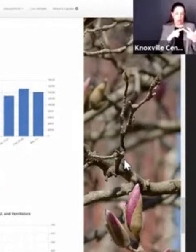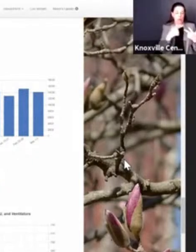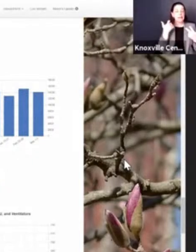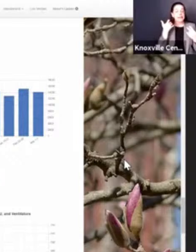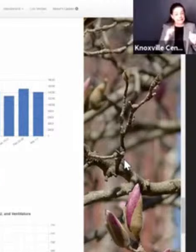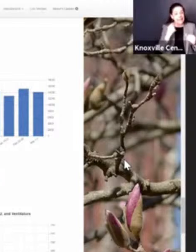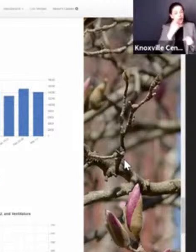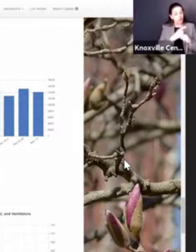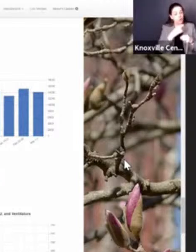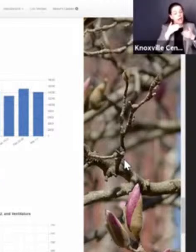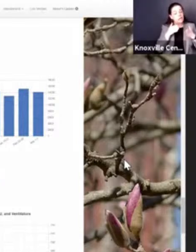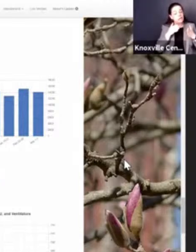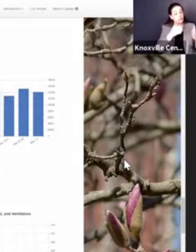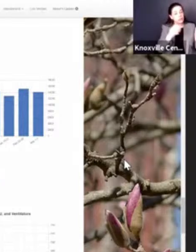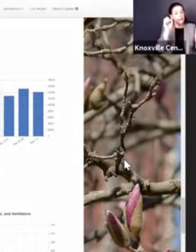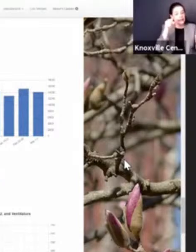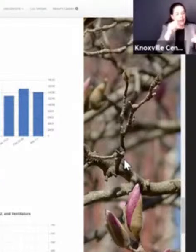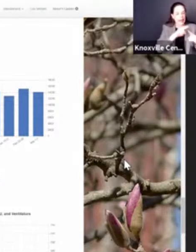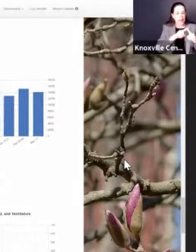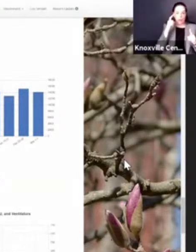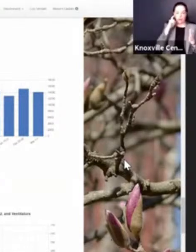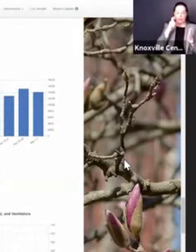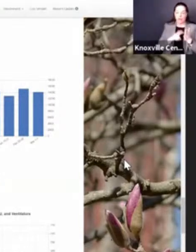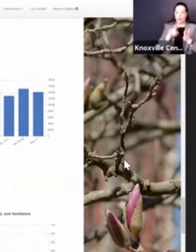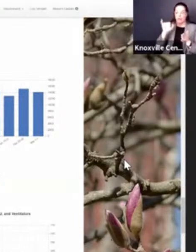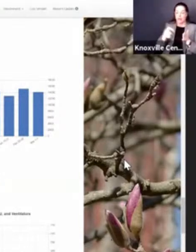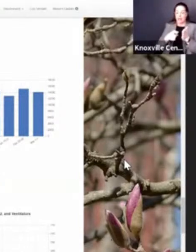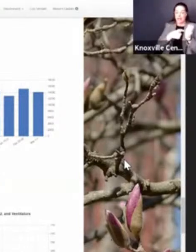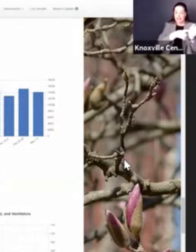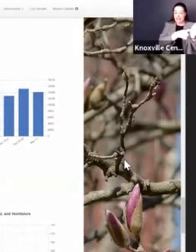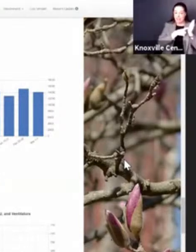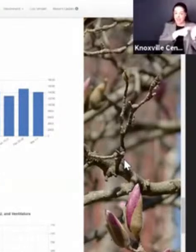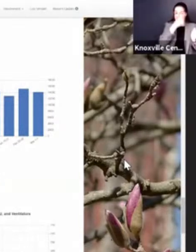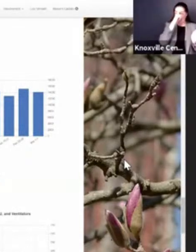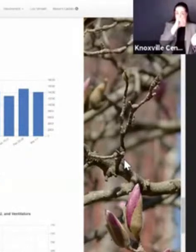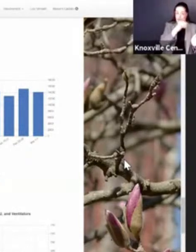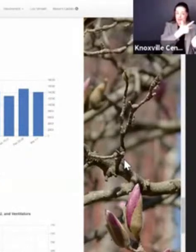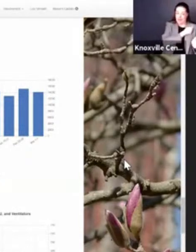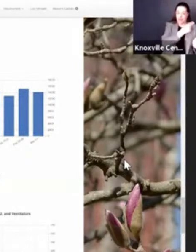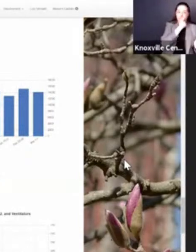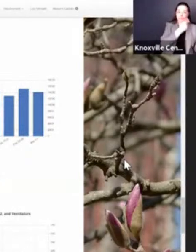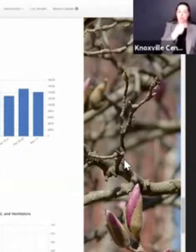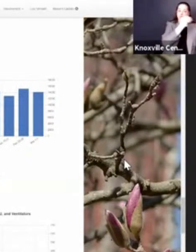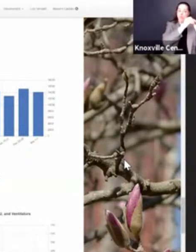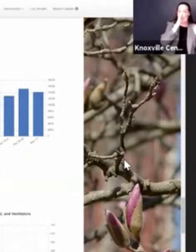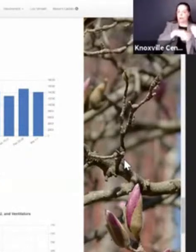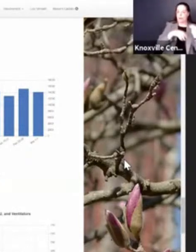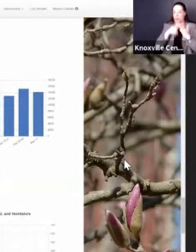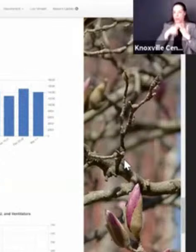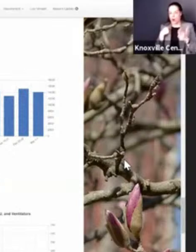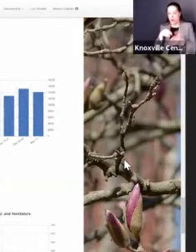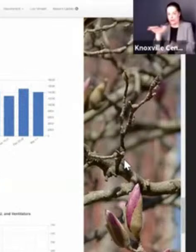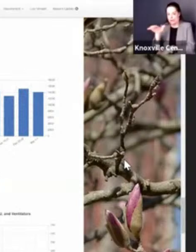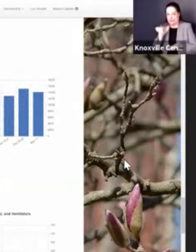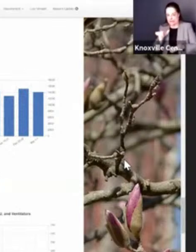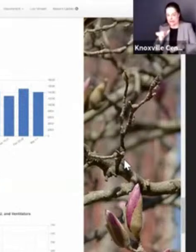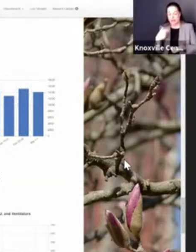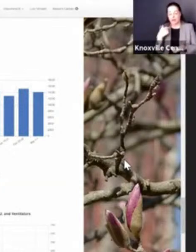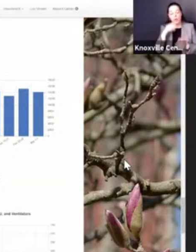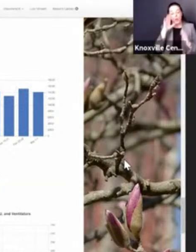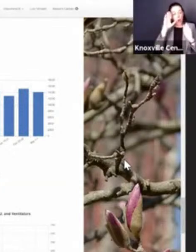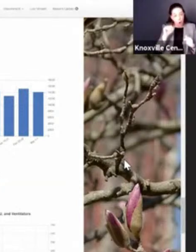we recognize that demand for this vaccine continues to outpace the supply. We are hopeful that